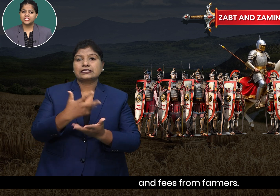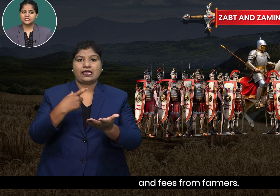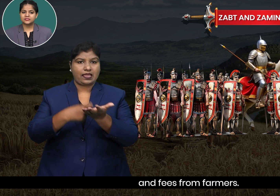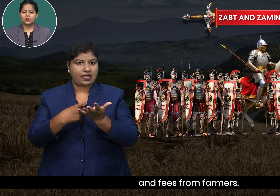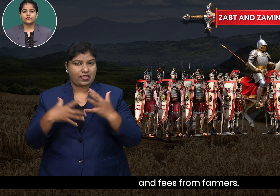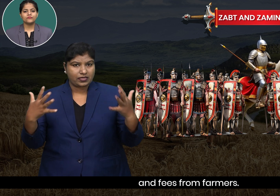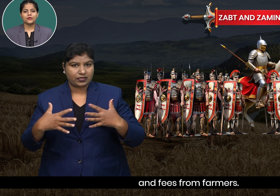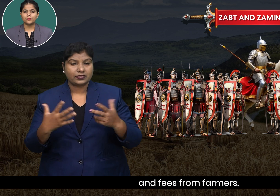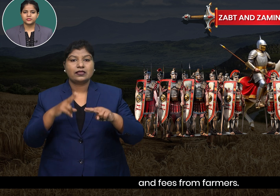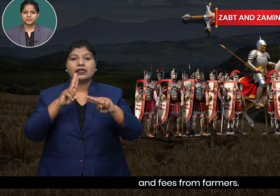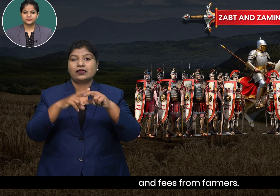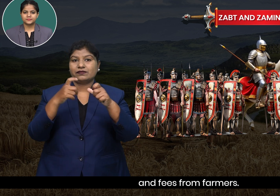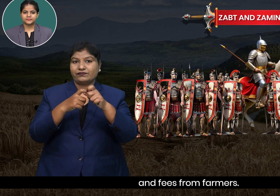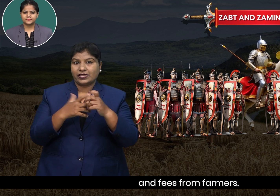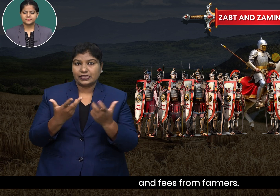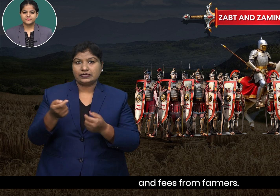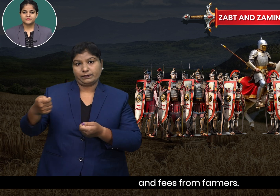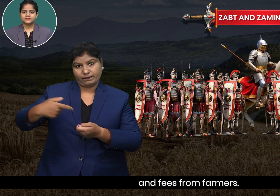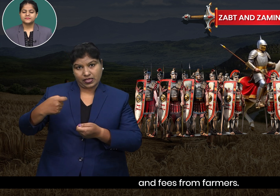and fees from farmers.